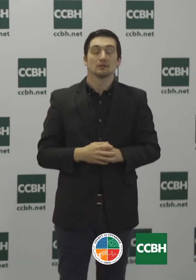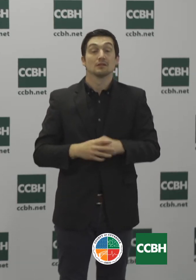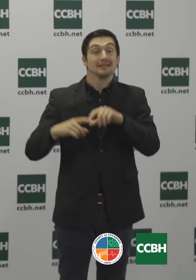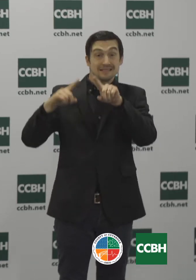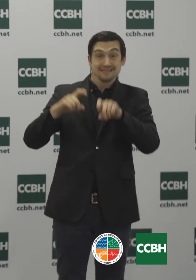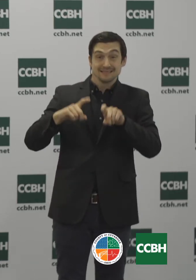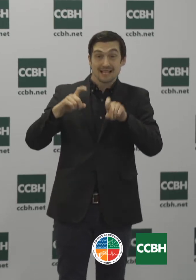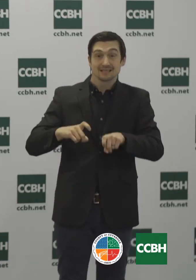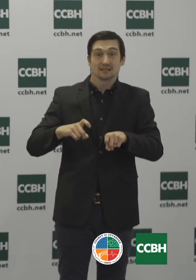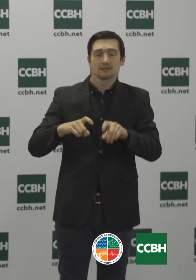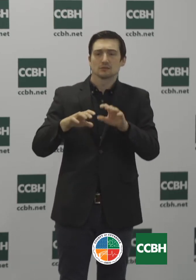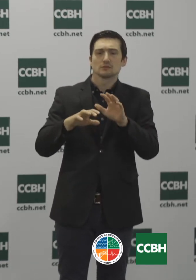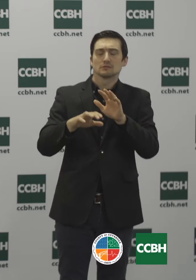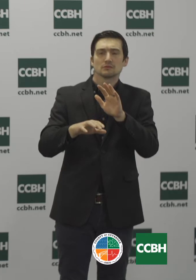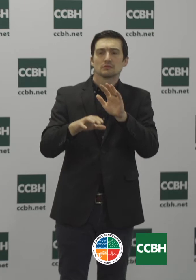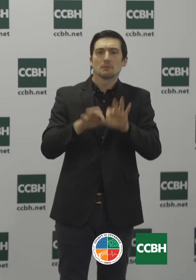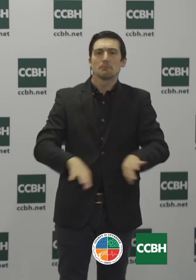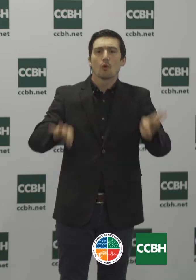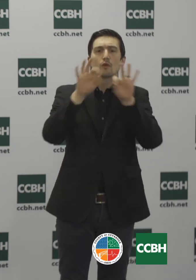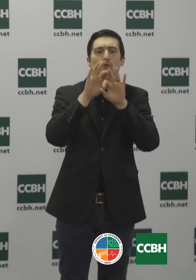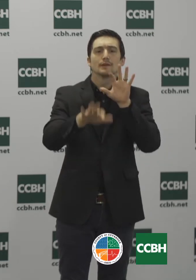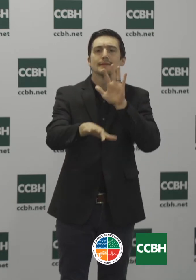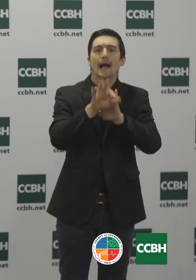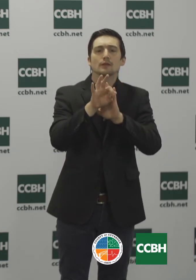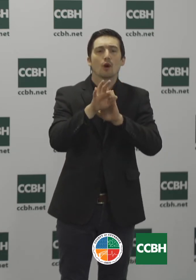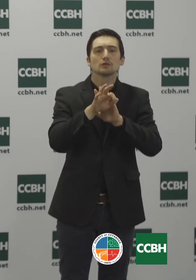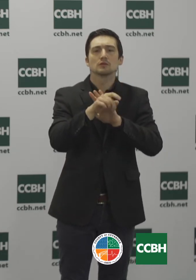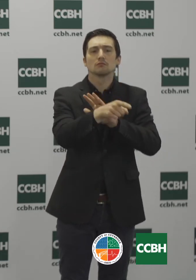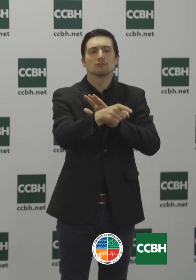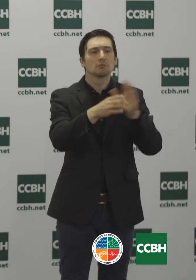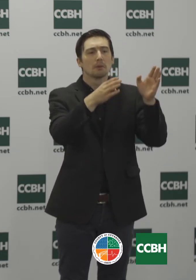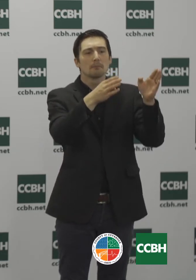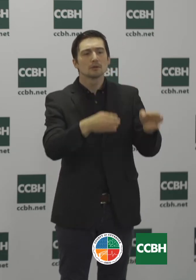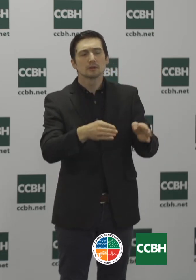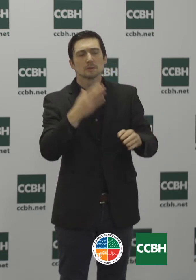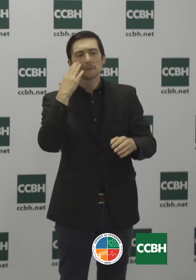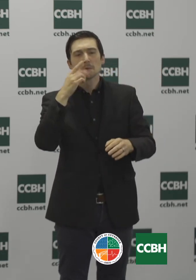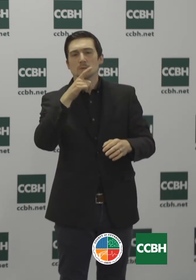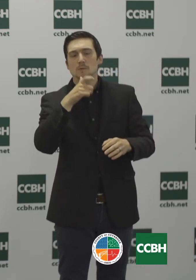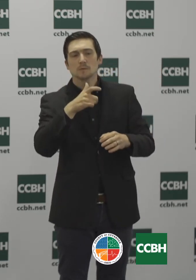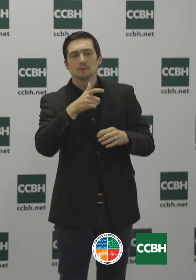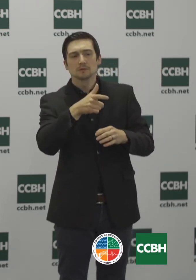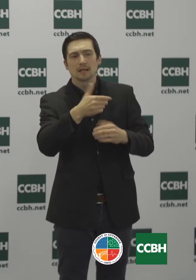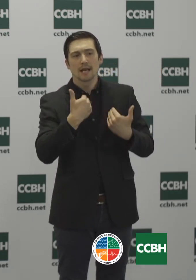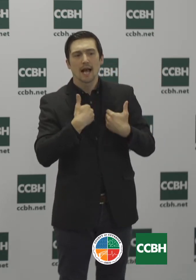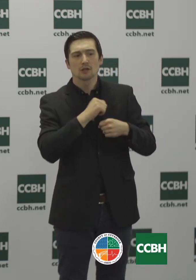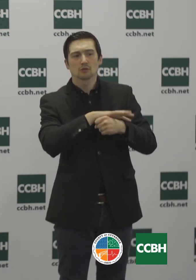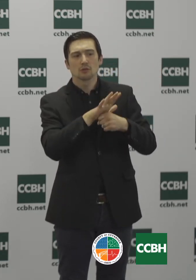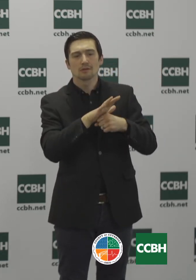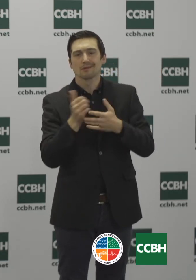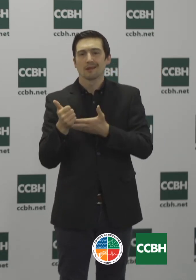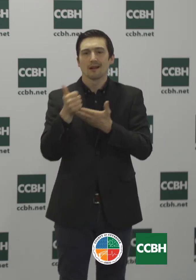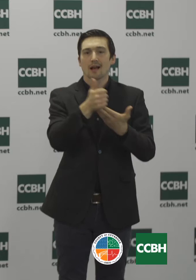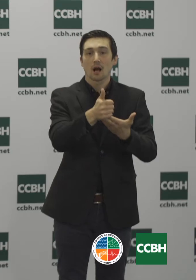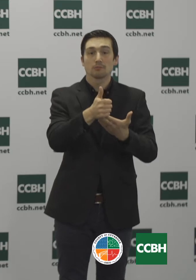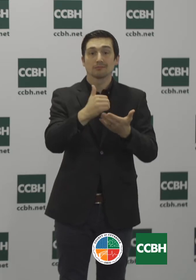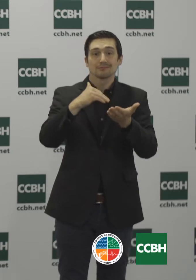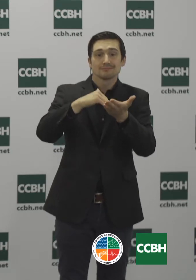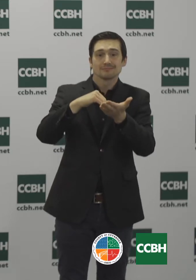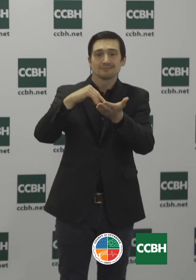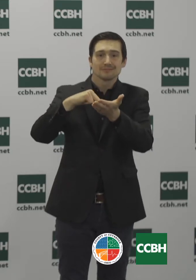is important to help diagnose individuals. Knowing who's infected can allow healthcare professionals to